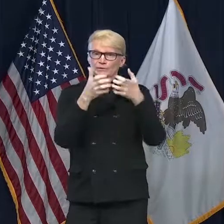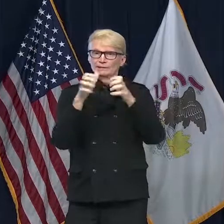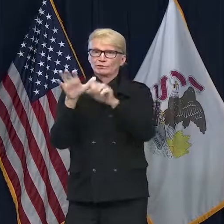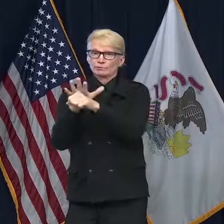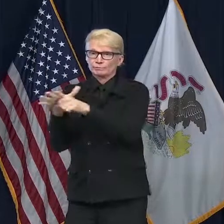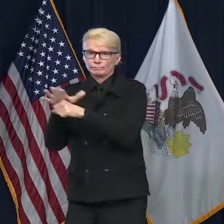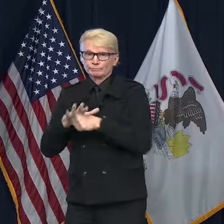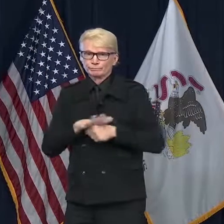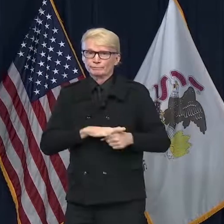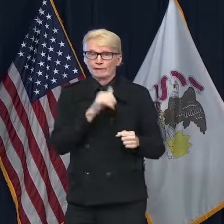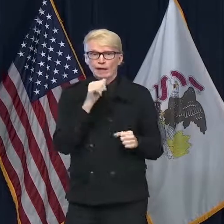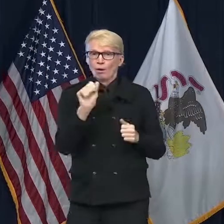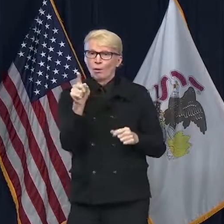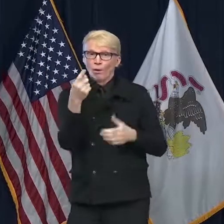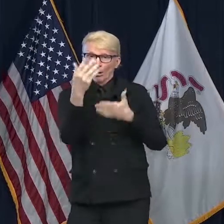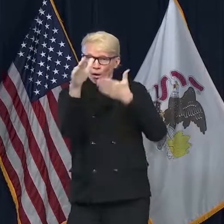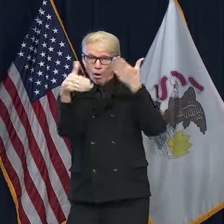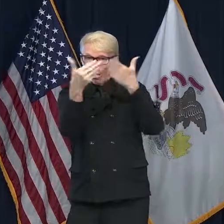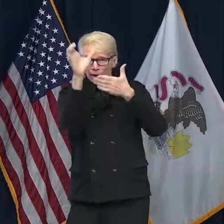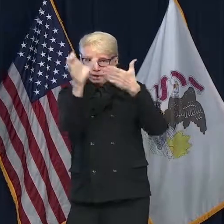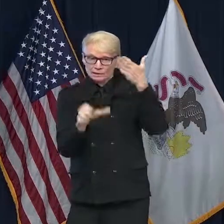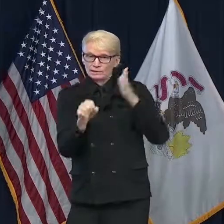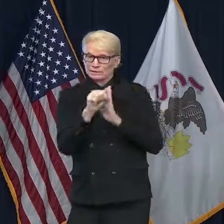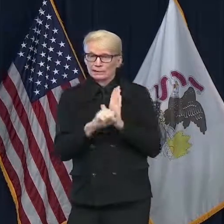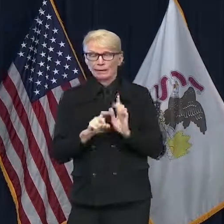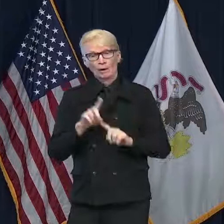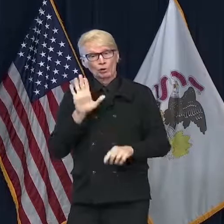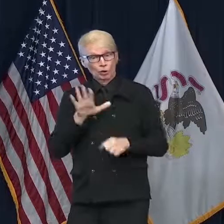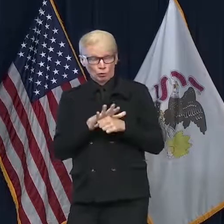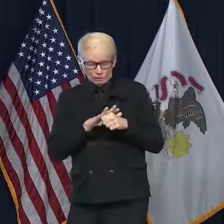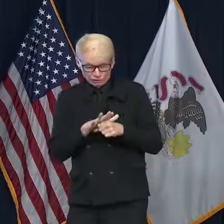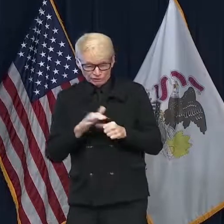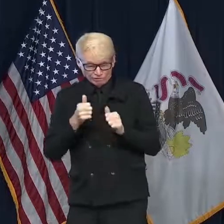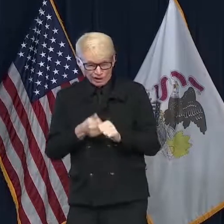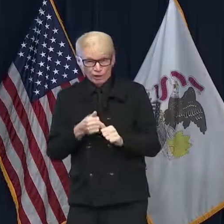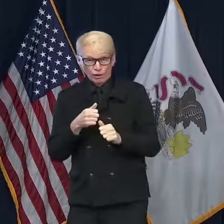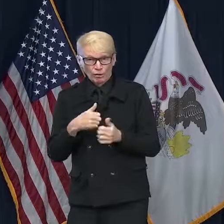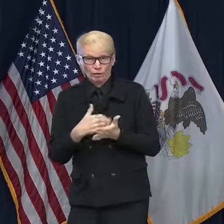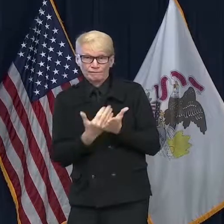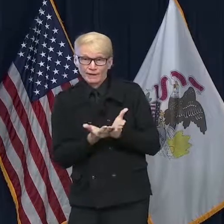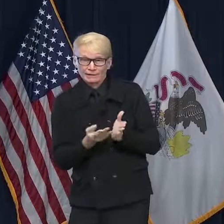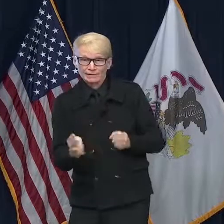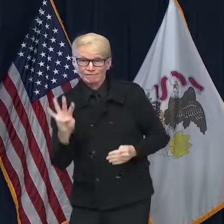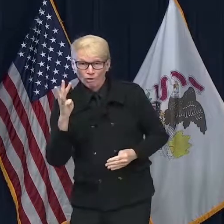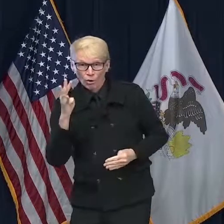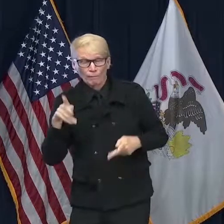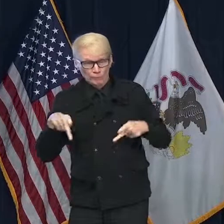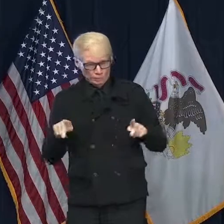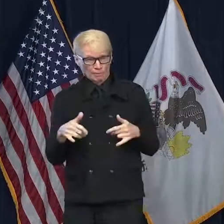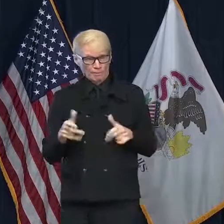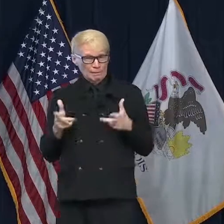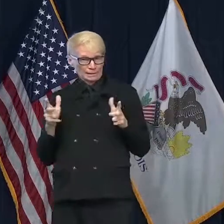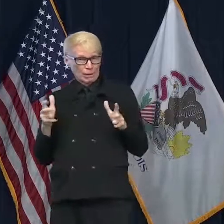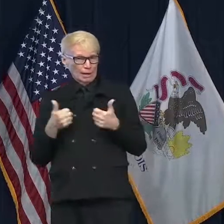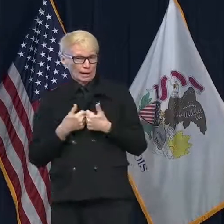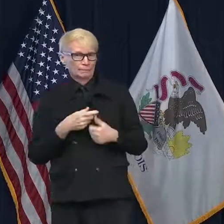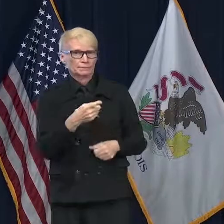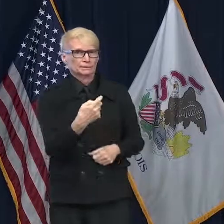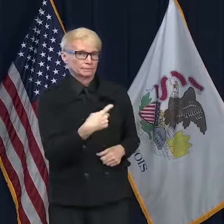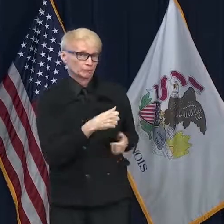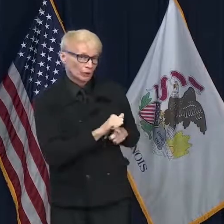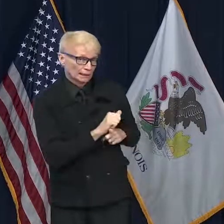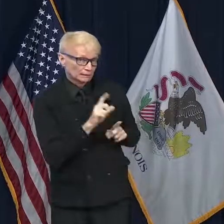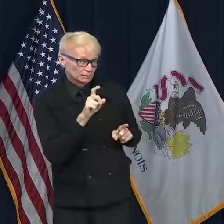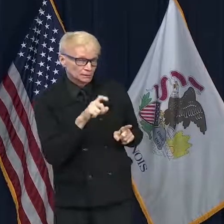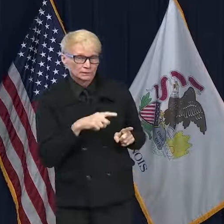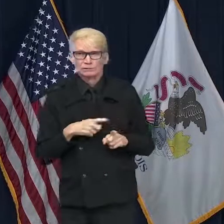whole state. But if your region is in phase 4, you can play basketball games. Can we practice If you're in phase